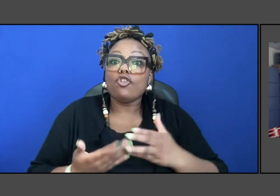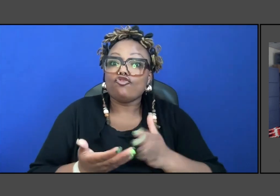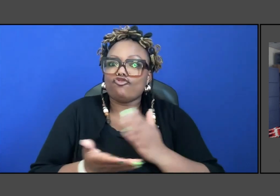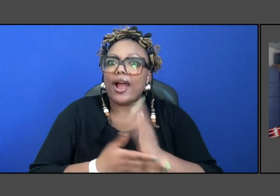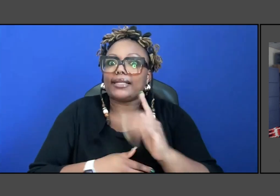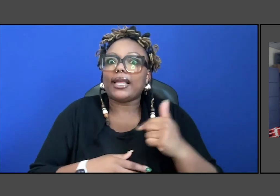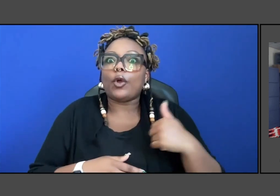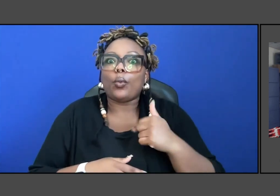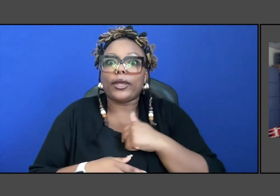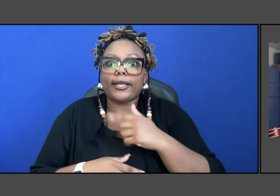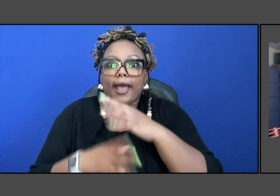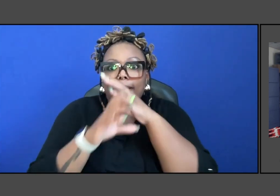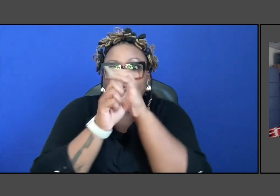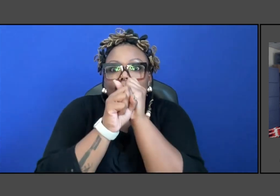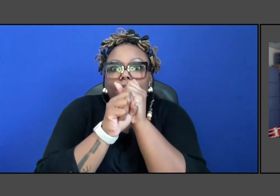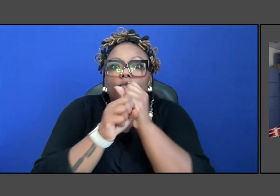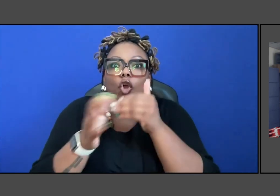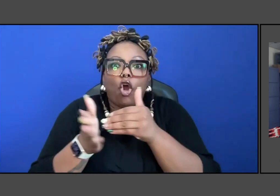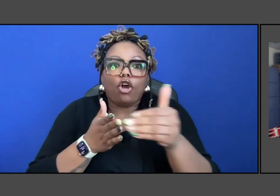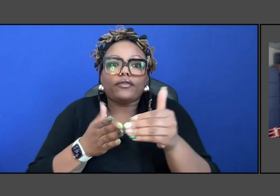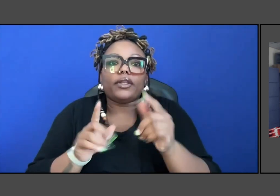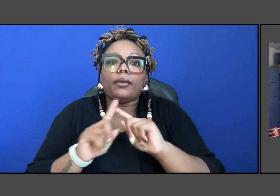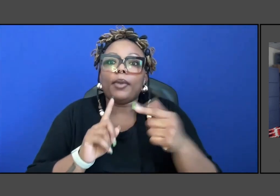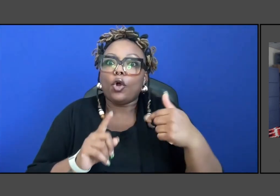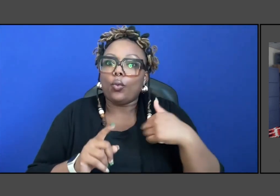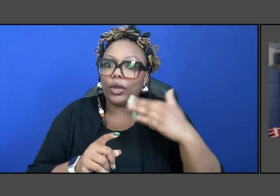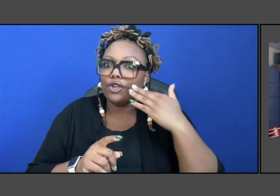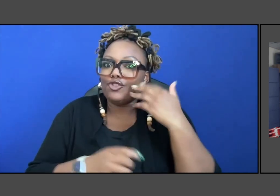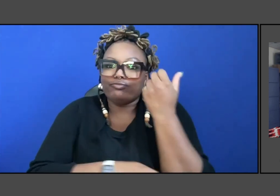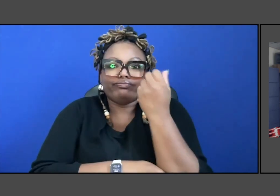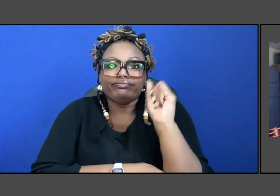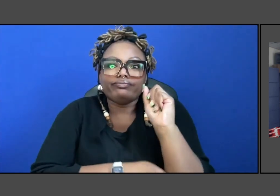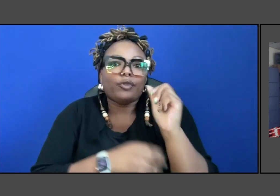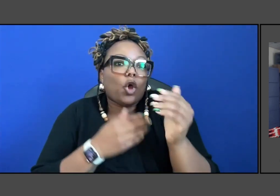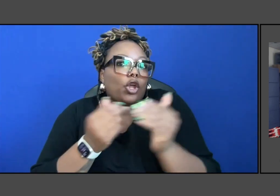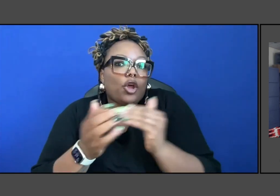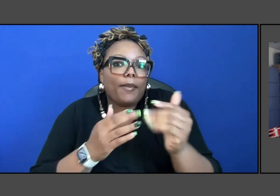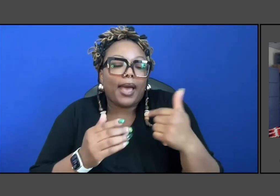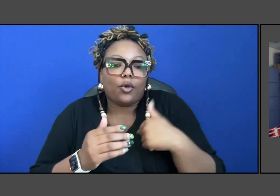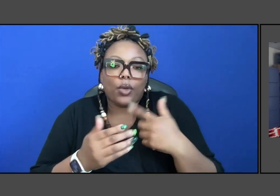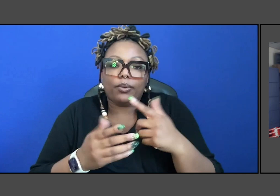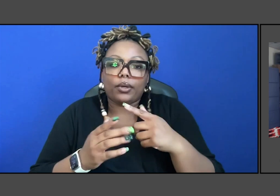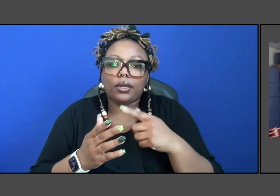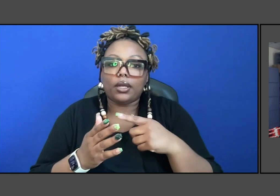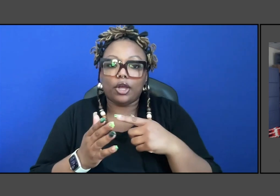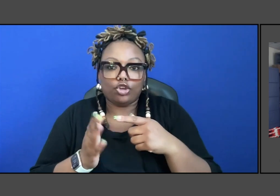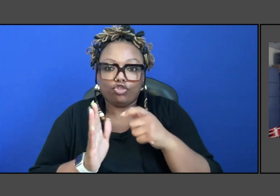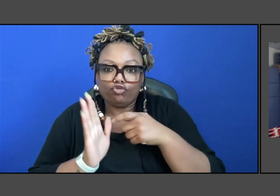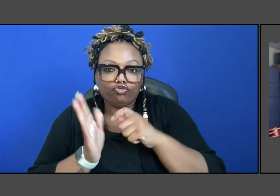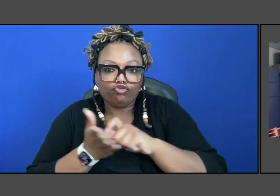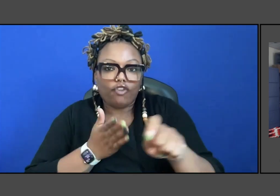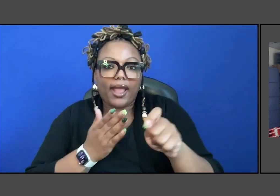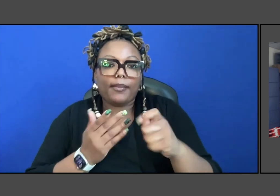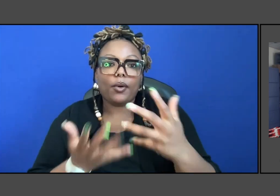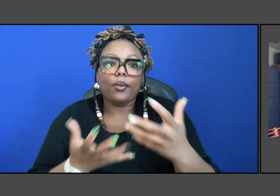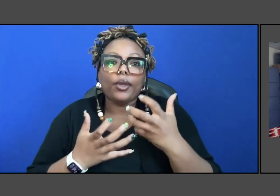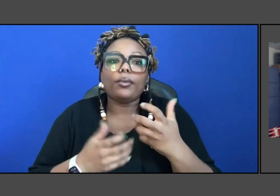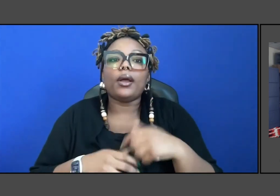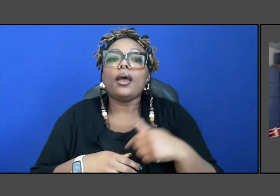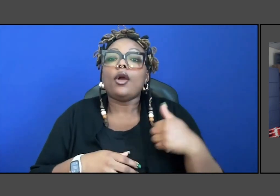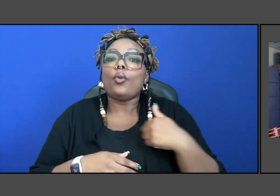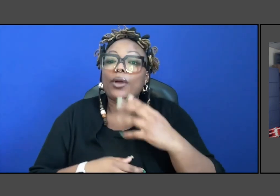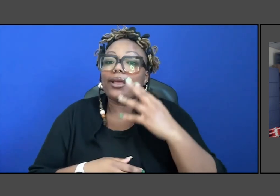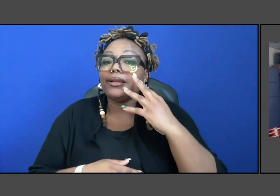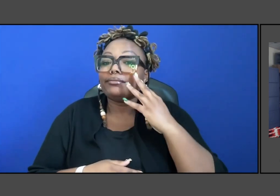that we were going to make that stand no matter what the cost was. And it cost us our column eventually. We went through a lot of censorship after